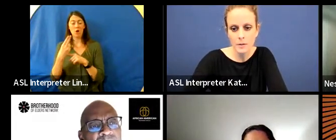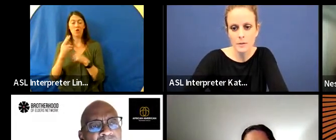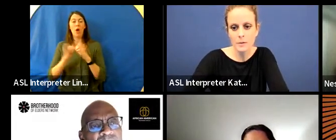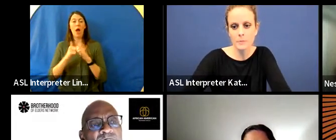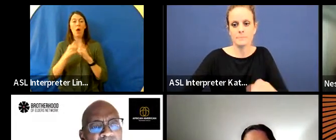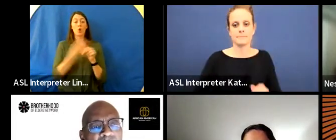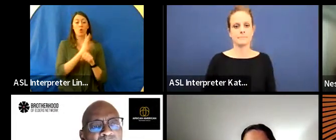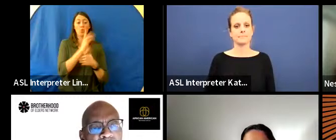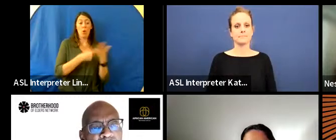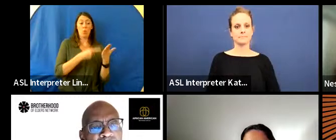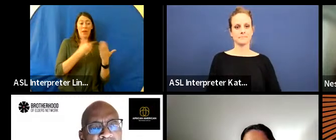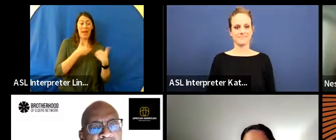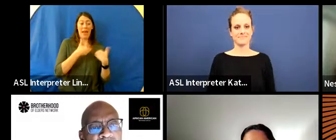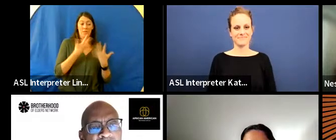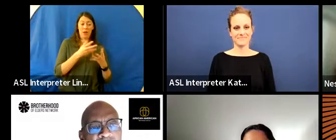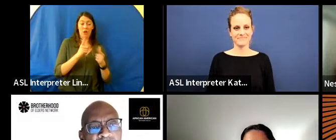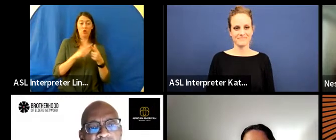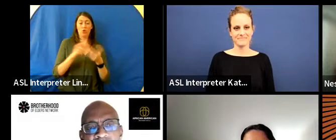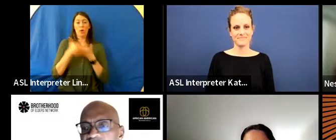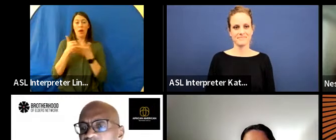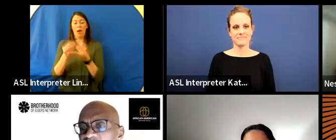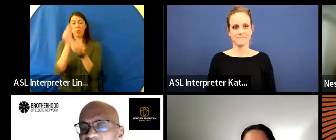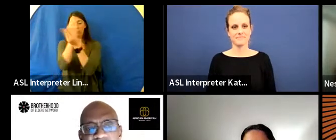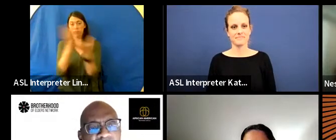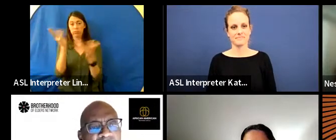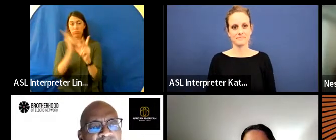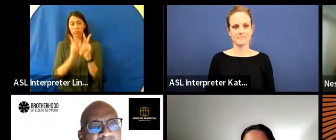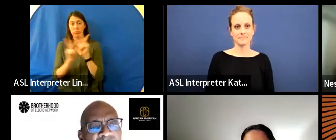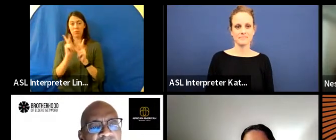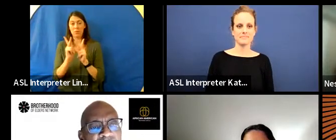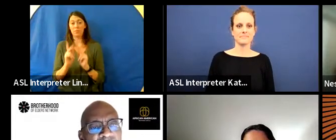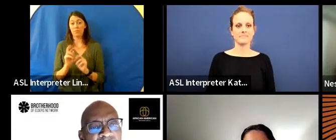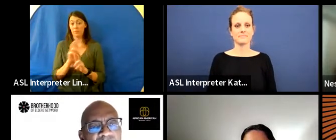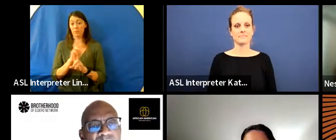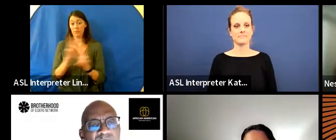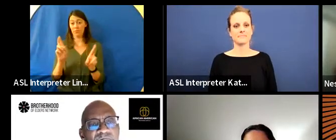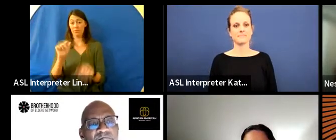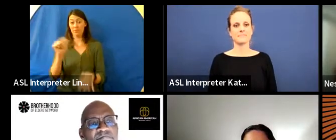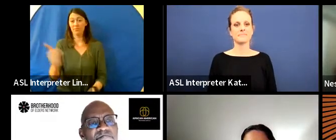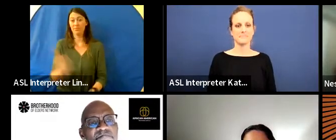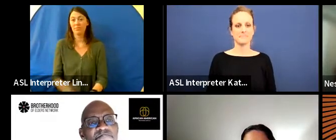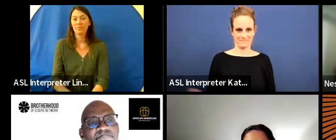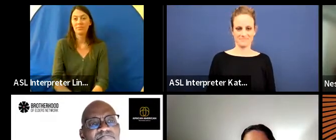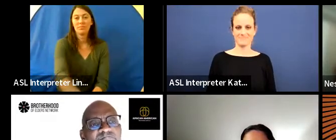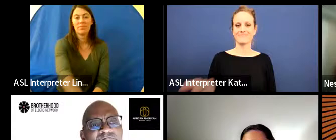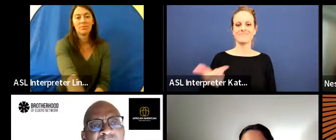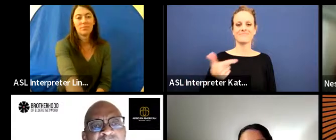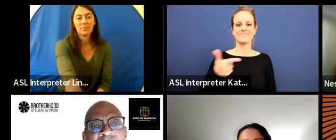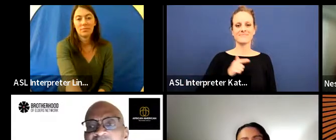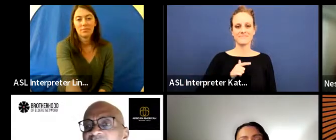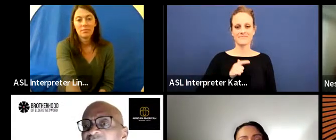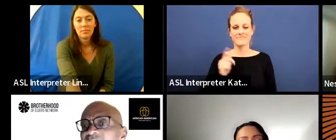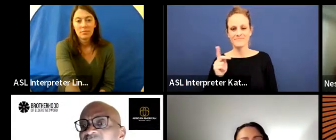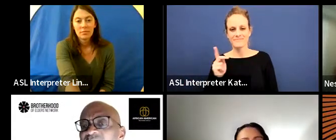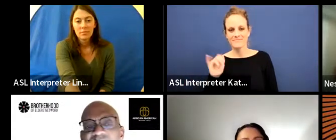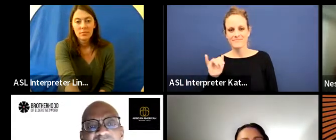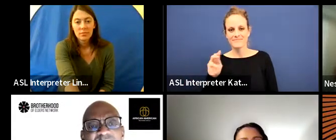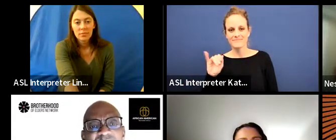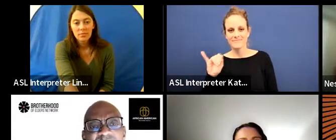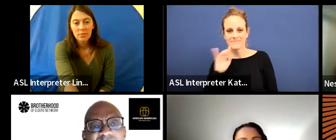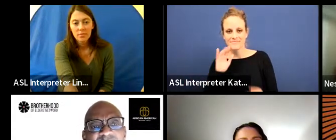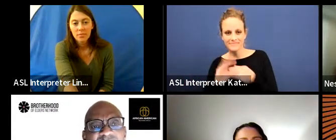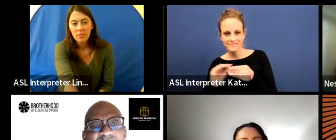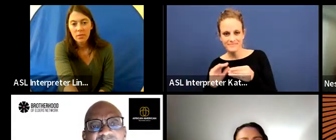started. Yeah. What I will just add is that when a question came up in terms of, you